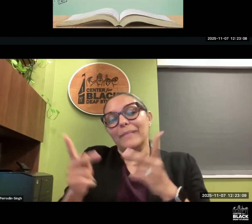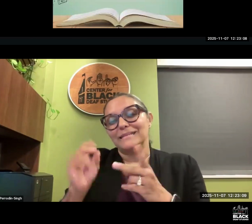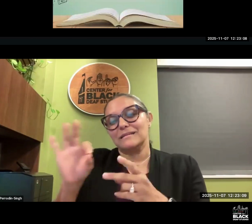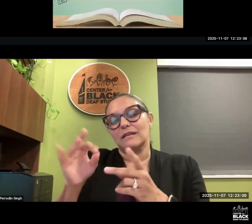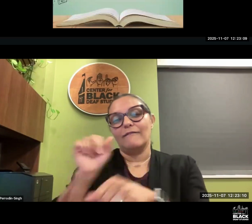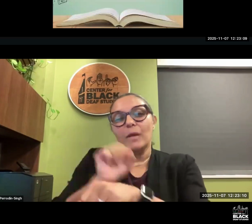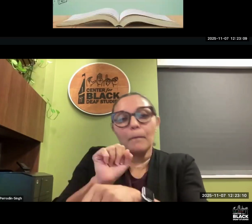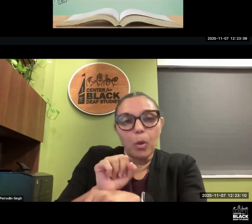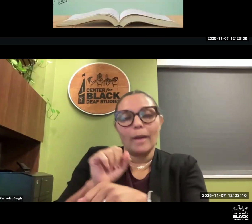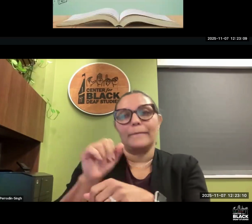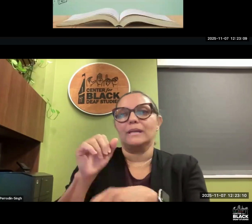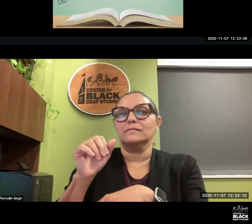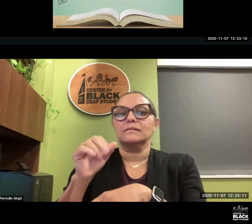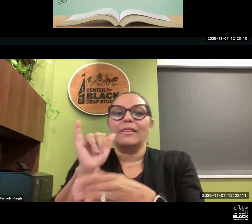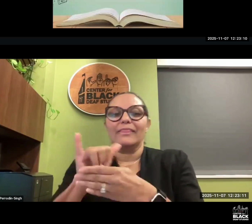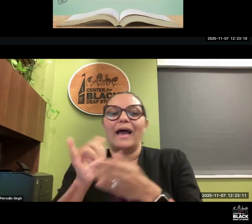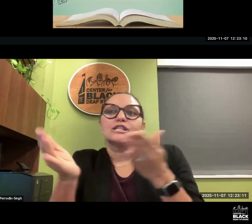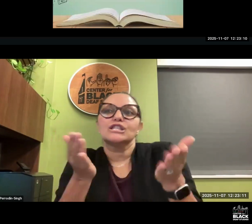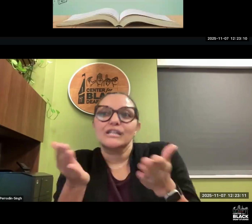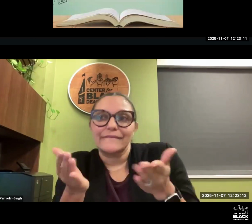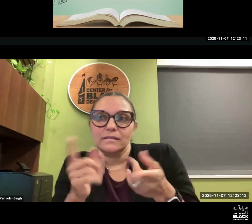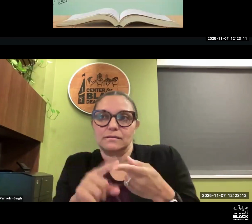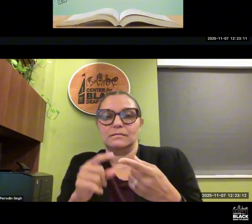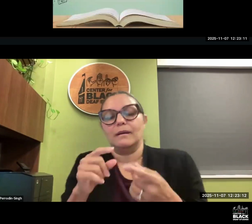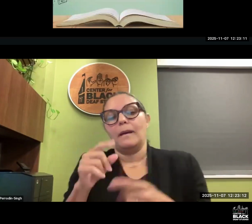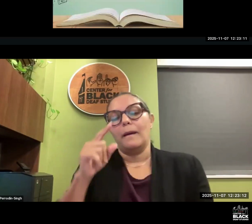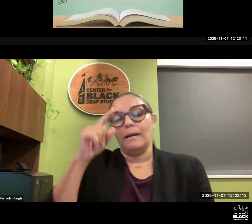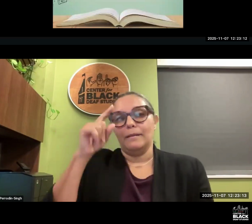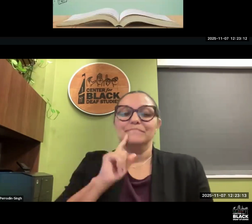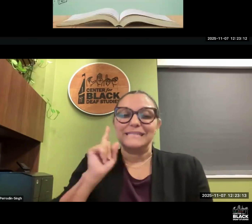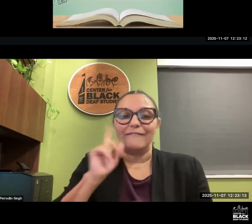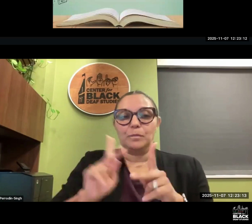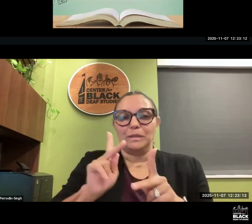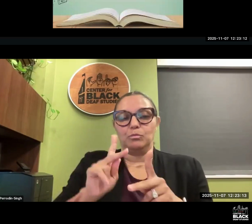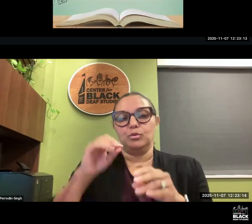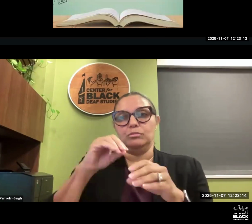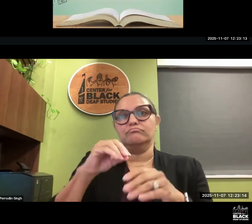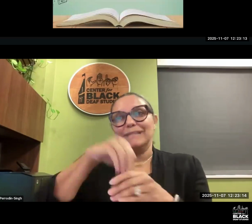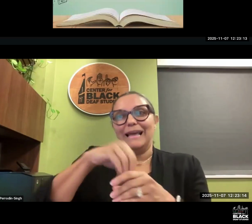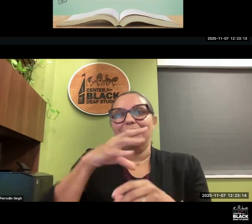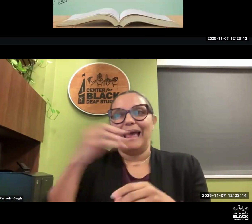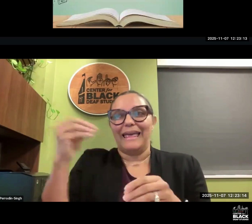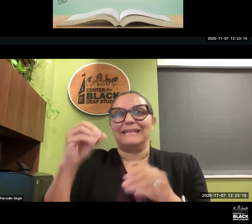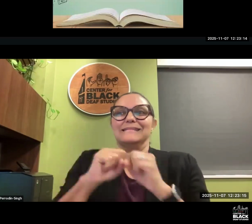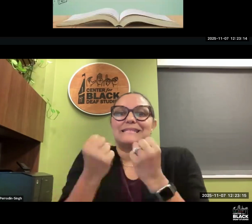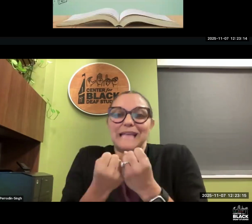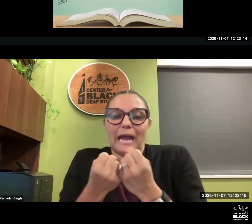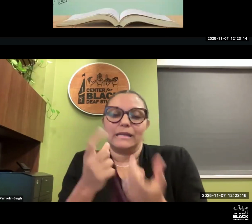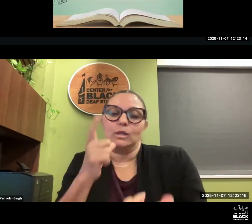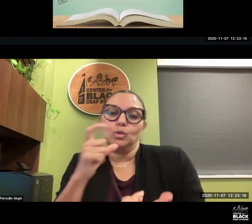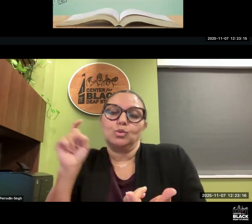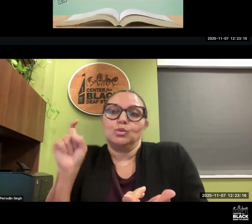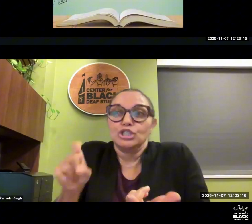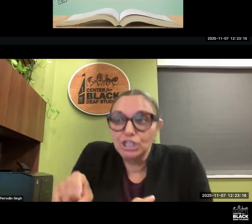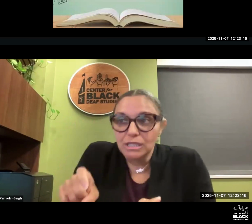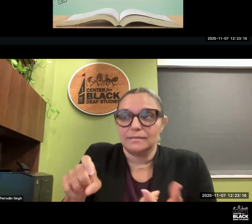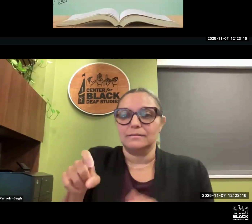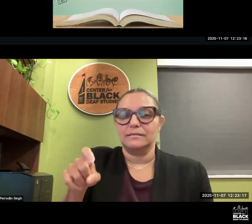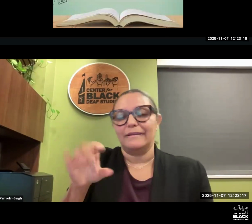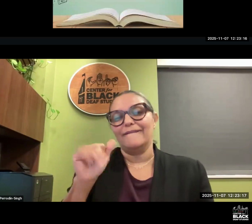community, or engaging with others in other places of employment that served deaf people in